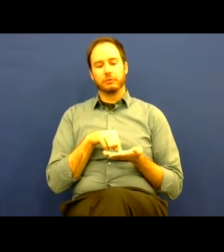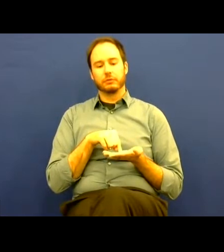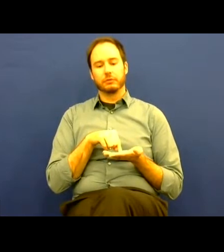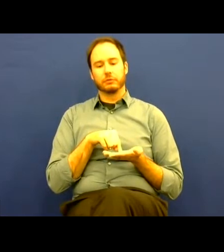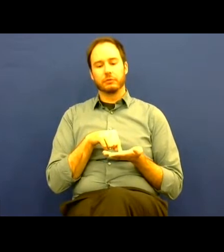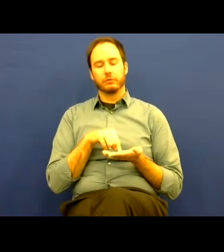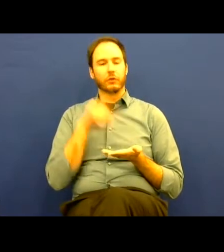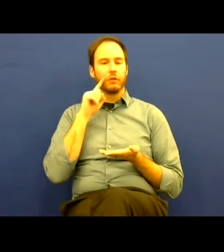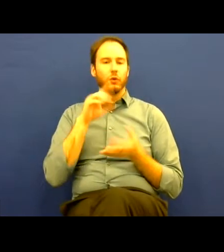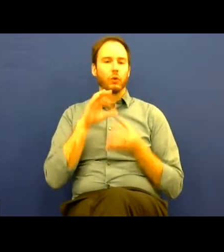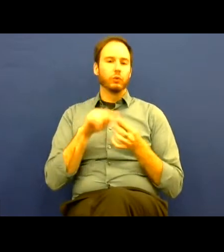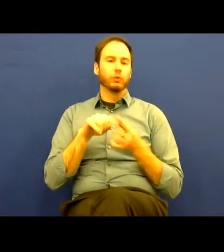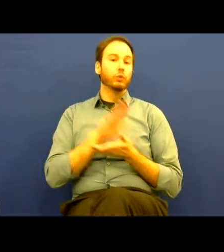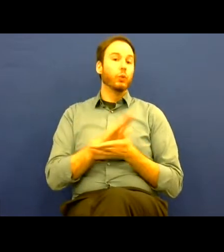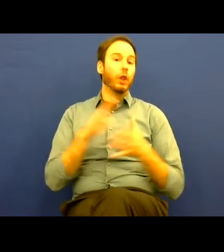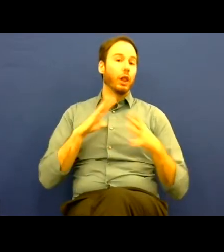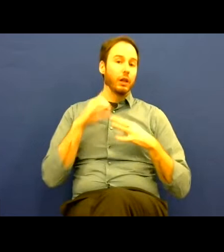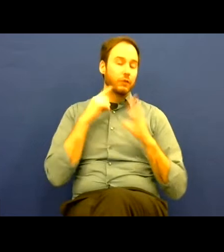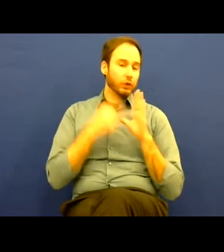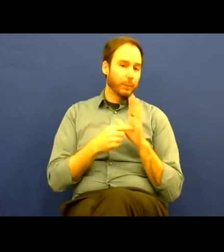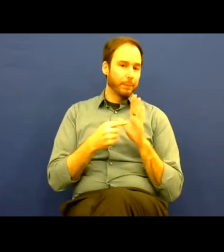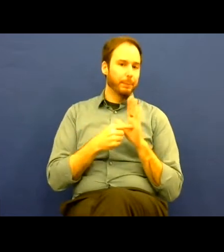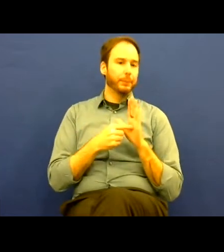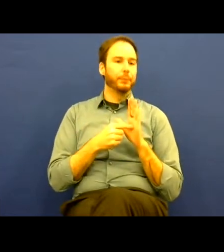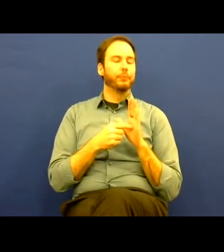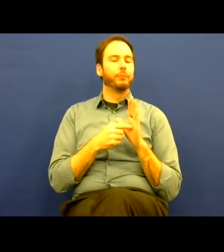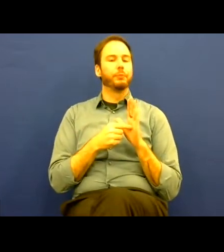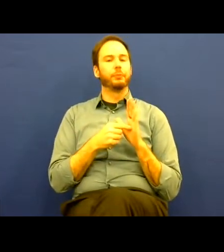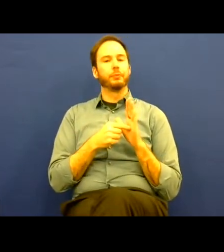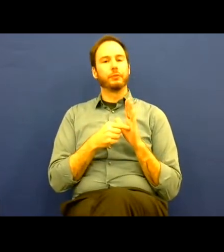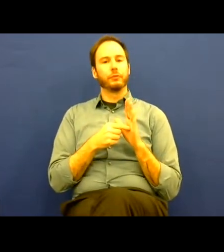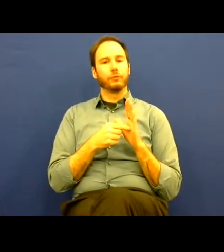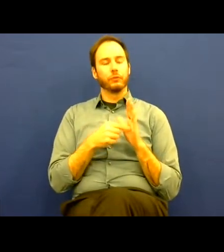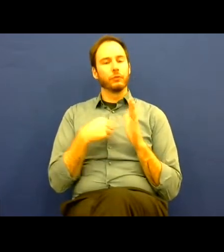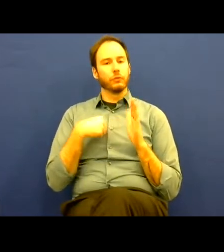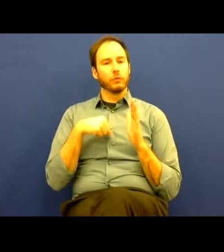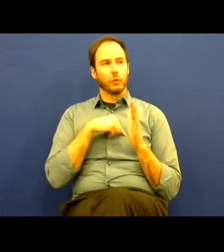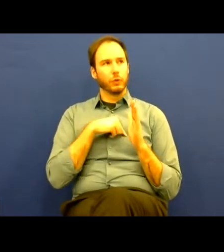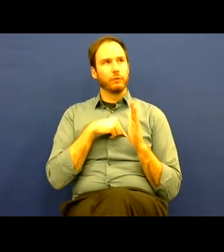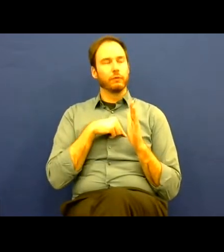were school holidays, since we have